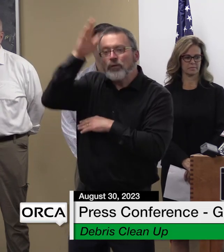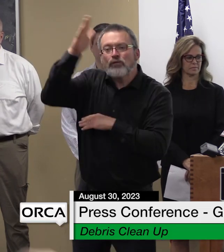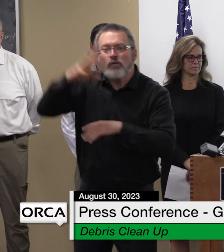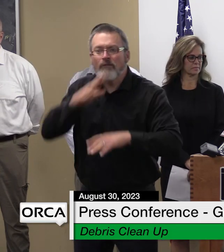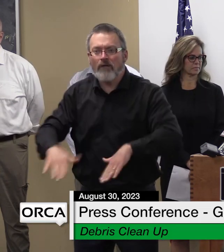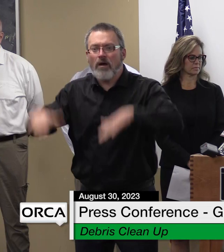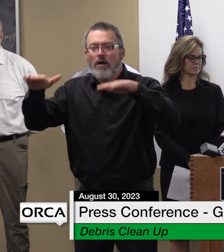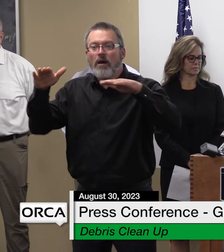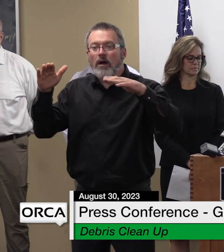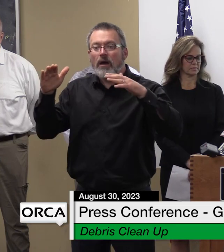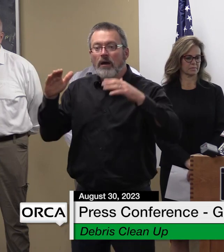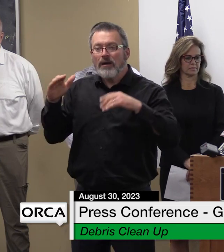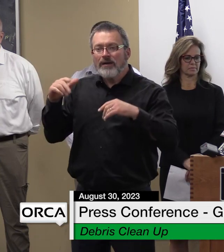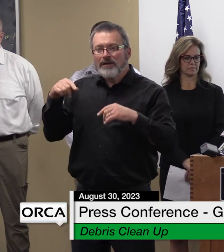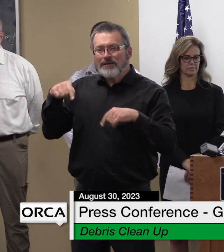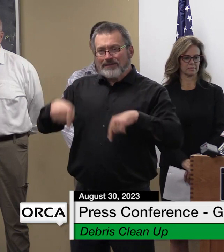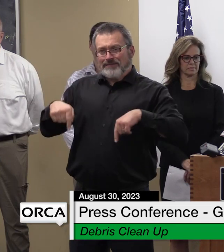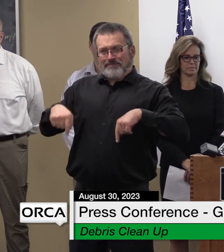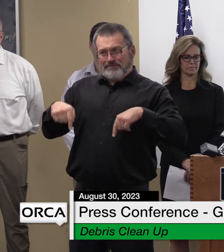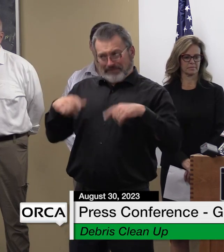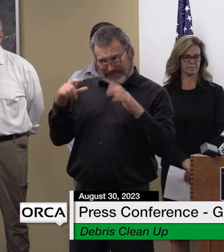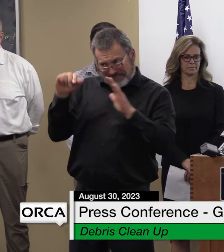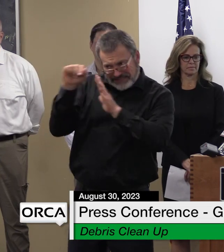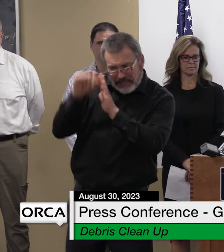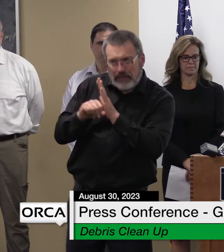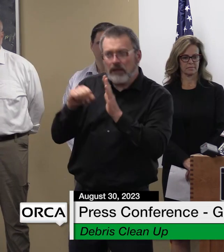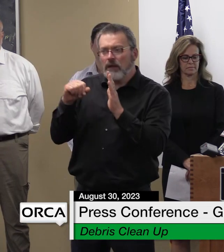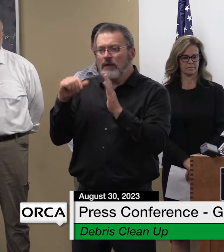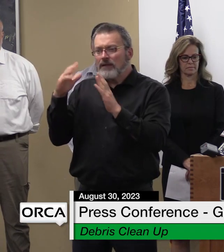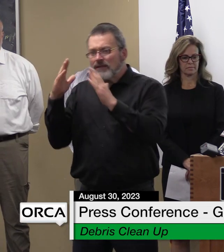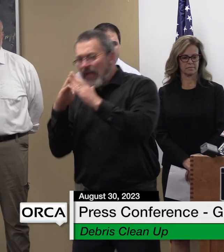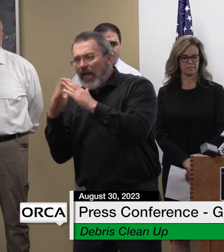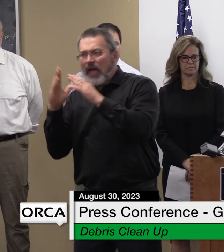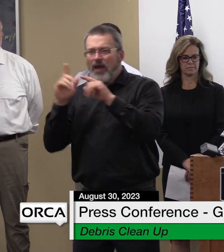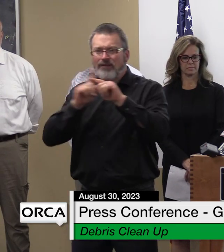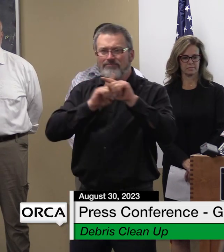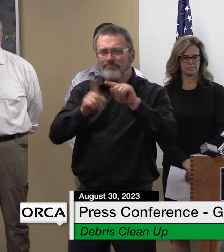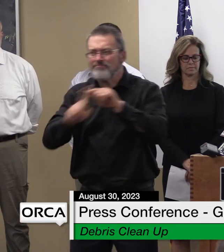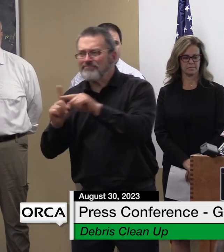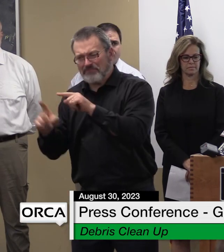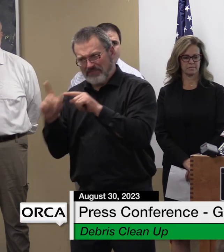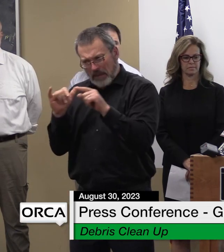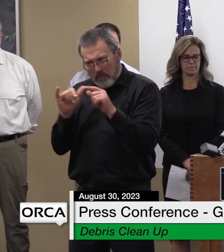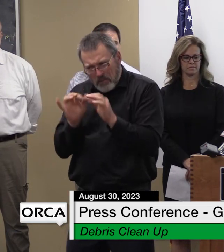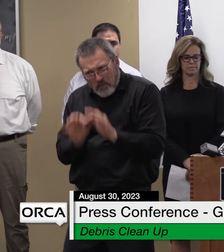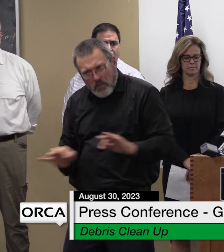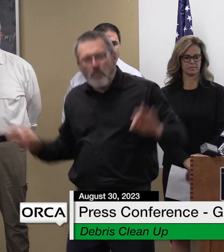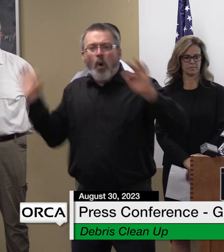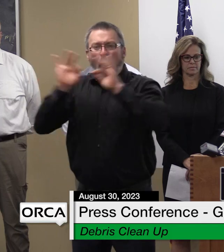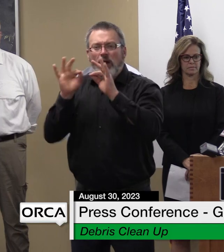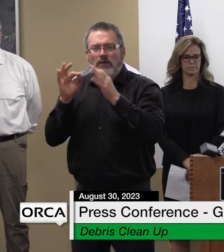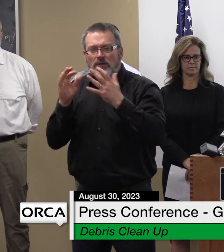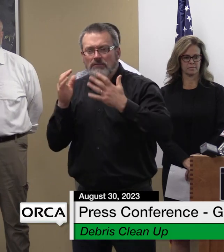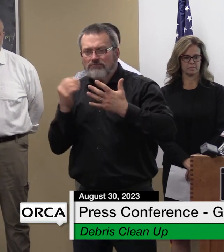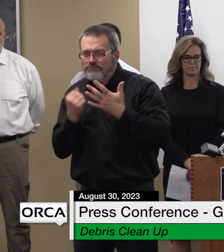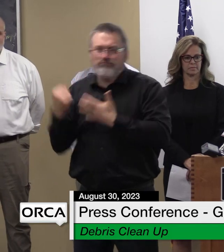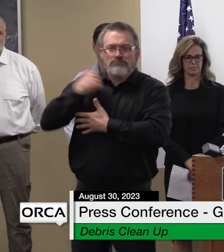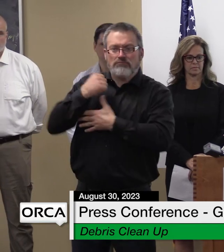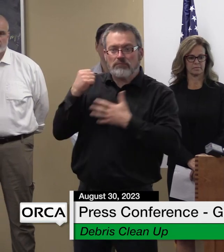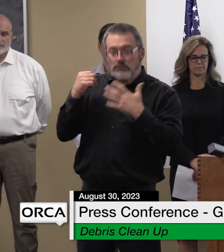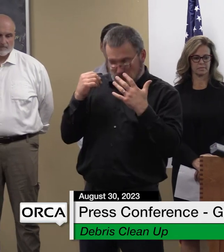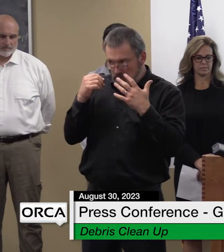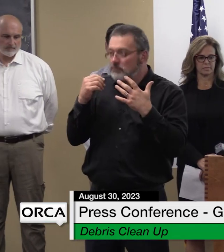the state to municipalities, need to make cleaning debris a priority to reduce flooding impacts over the next few months.